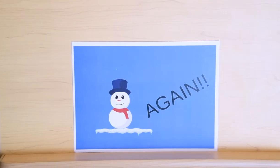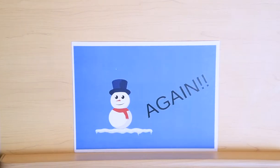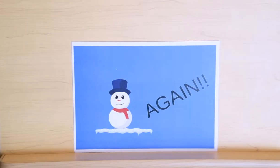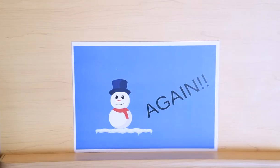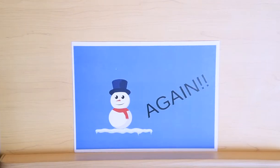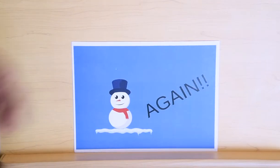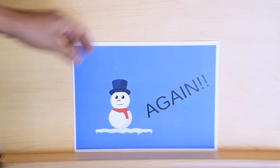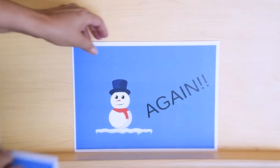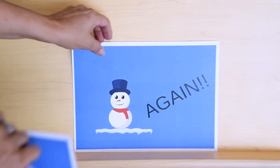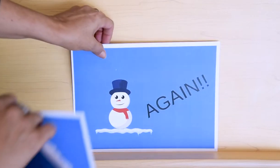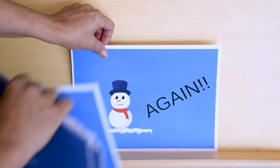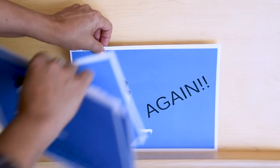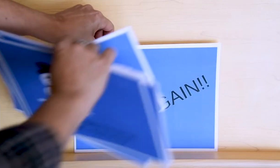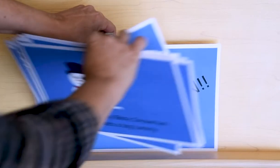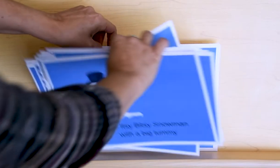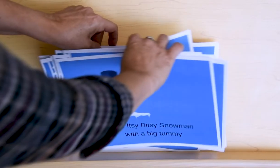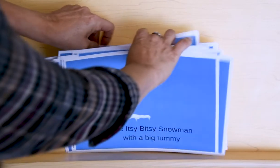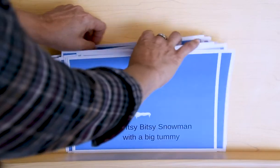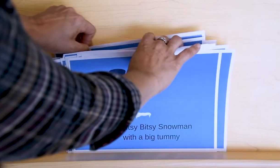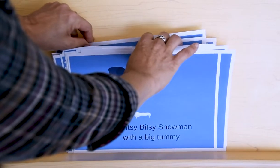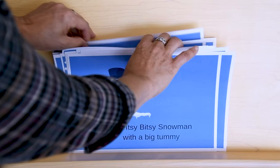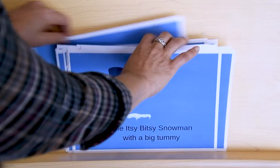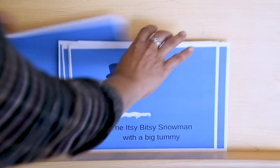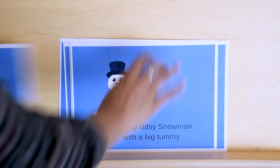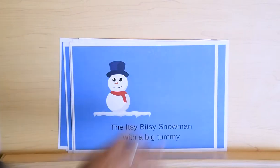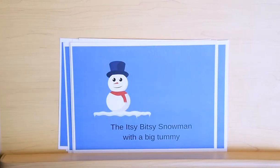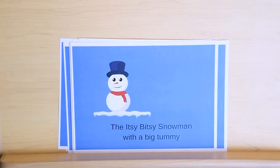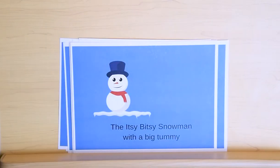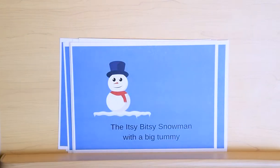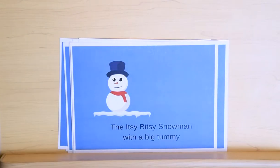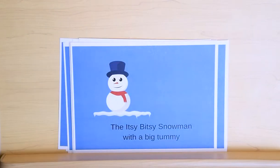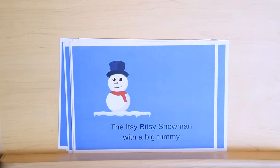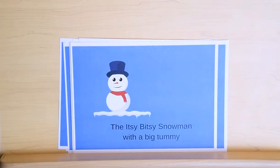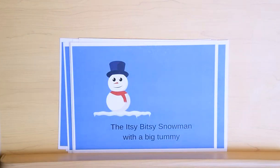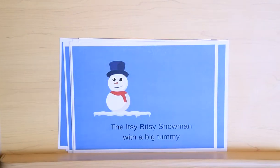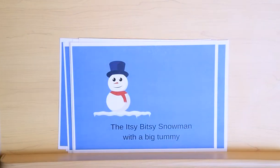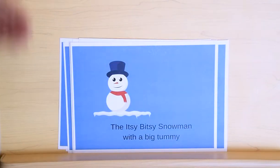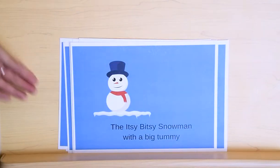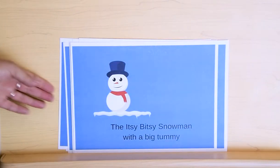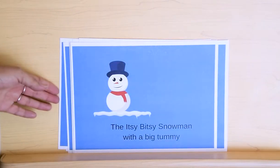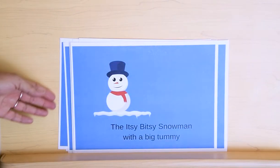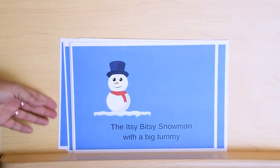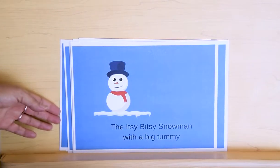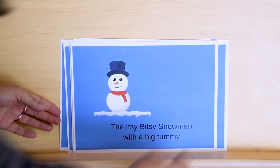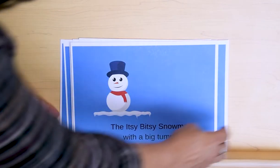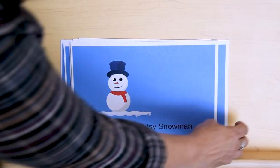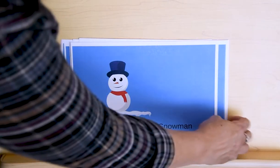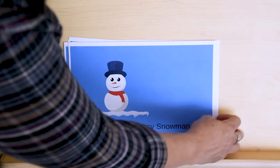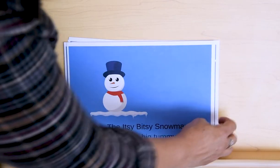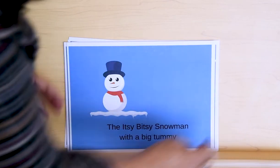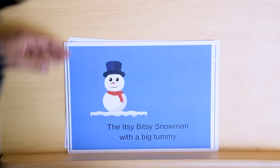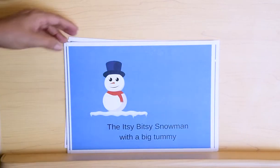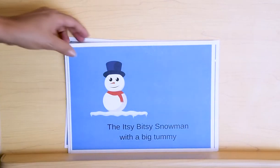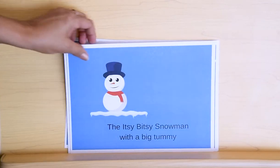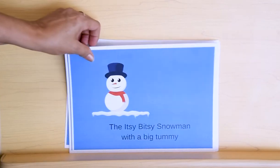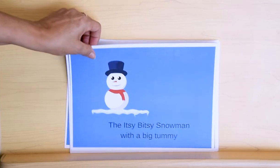Ready? All right. The itsy bitsy snowman with a big